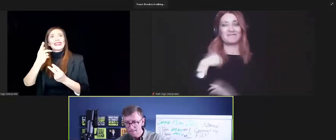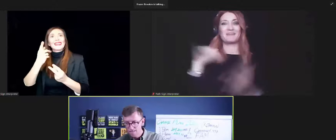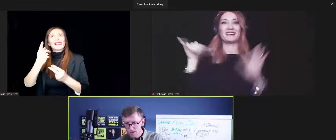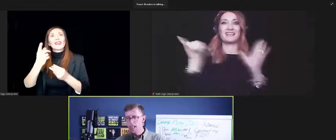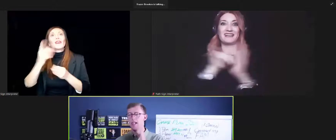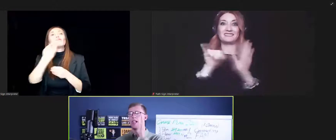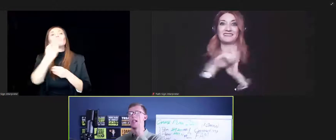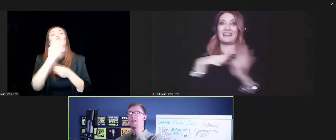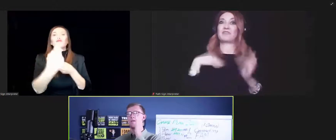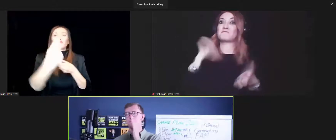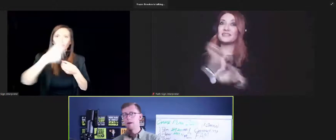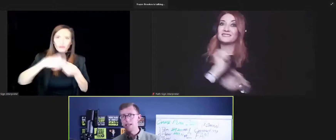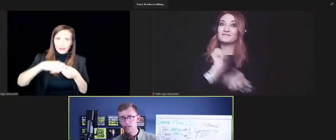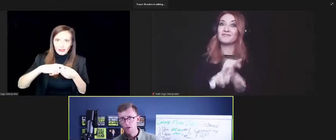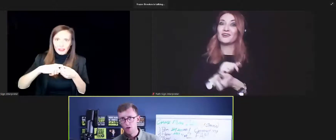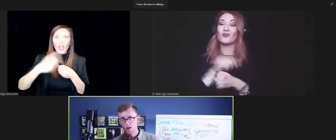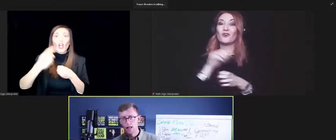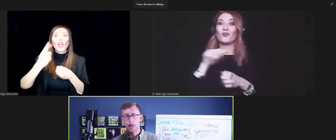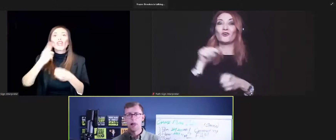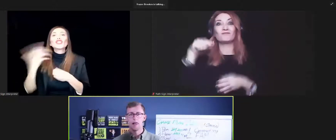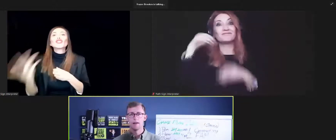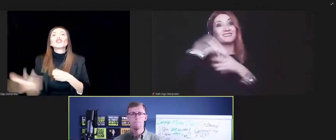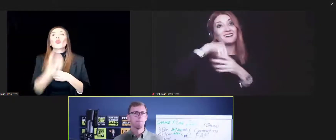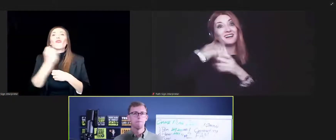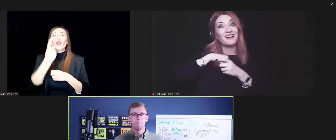add, message.